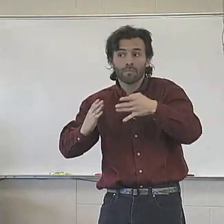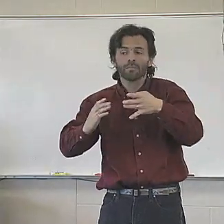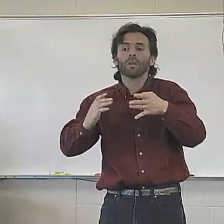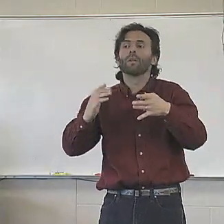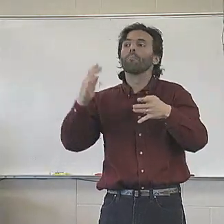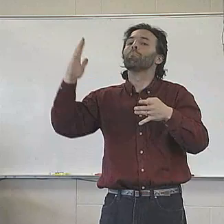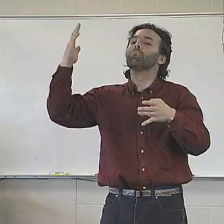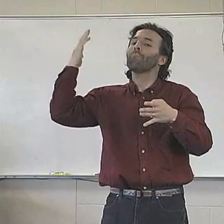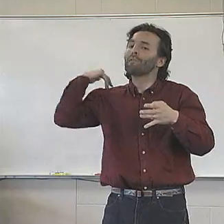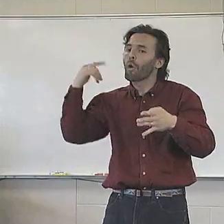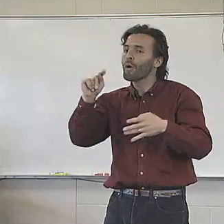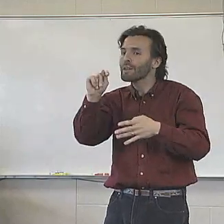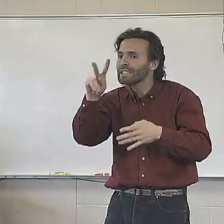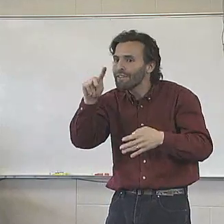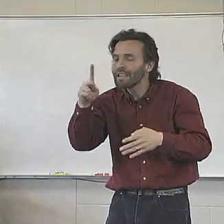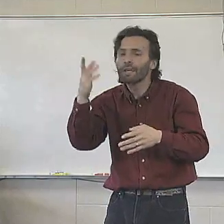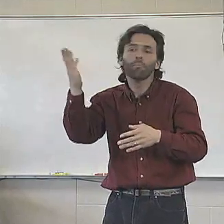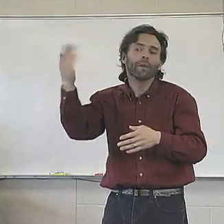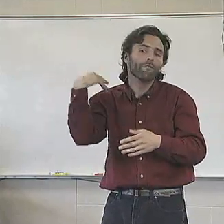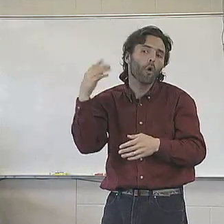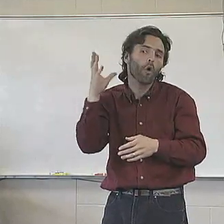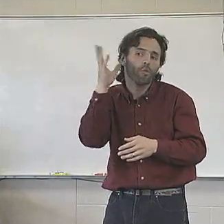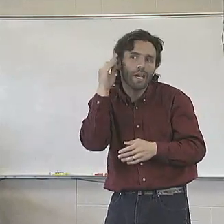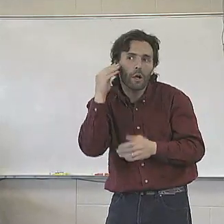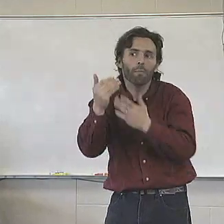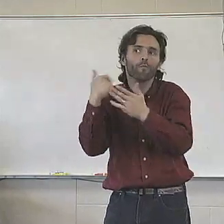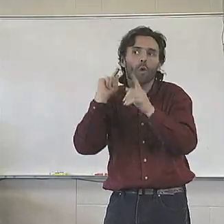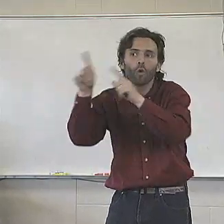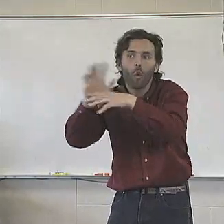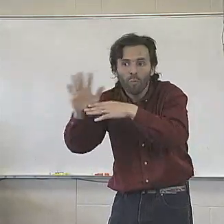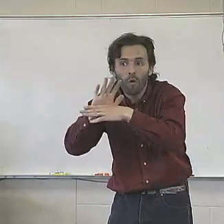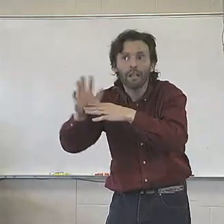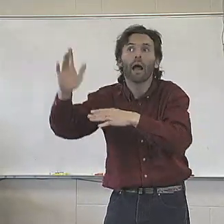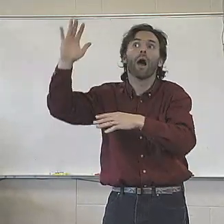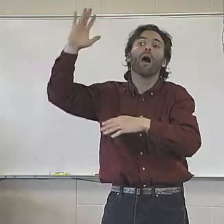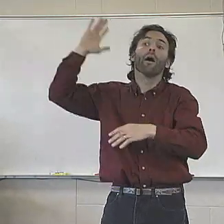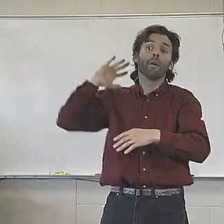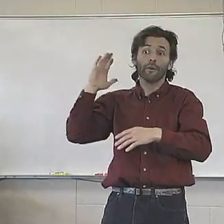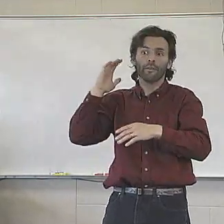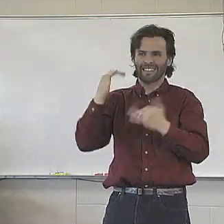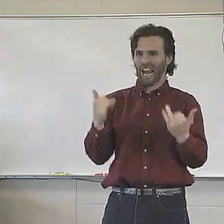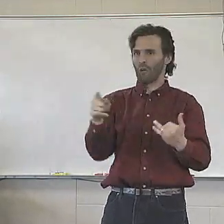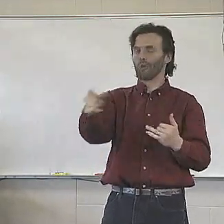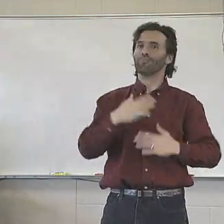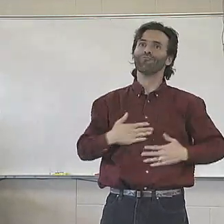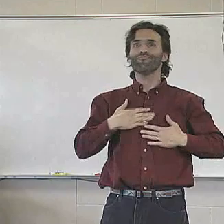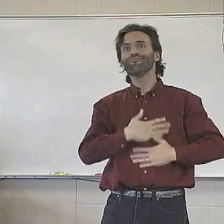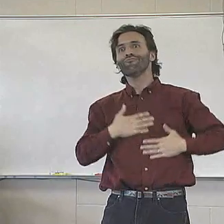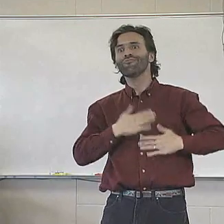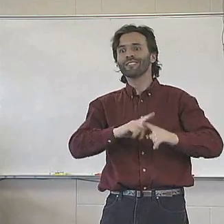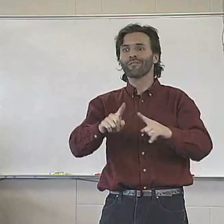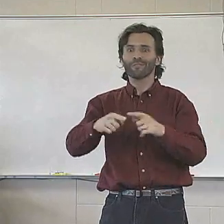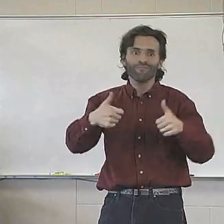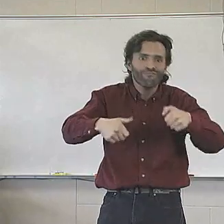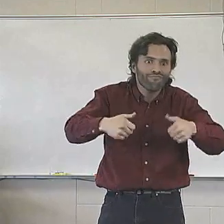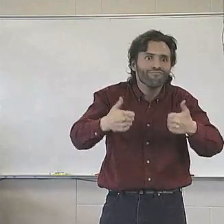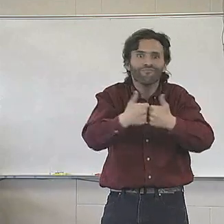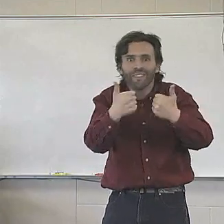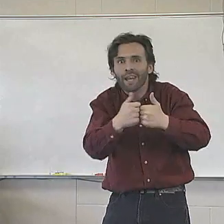television, before radio, before going to the movies or plays or theater, what you guys do for entertainment, people sat